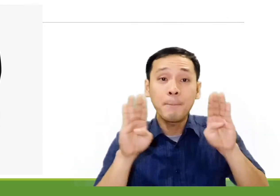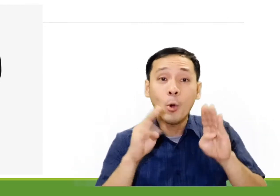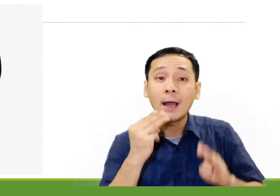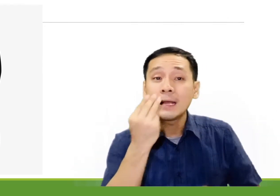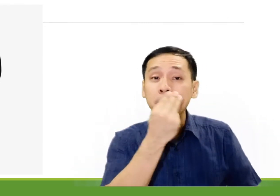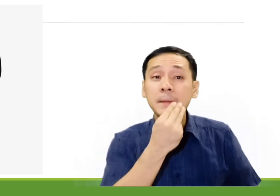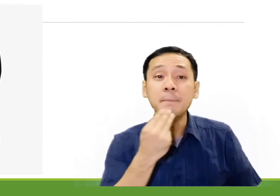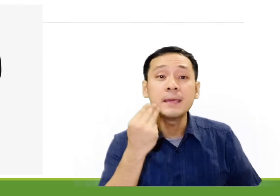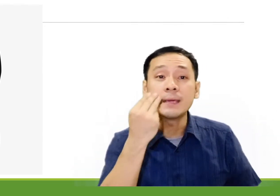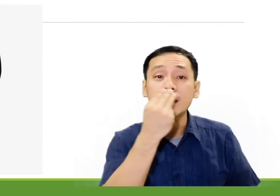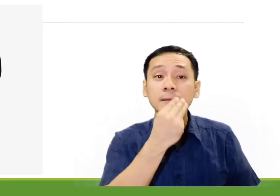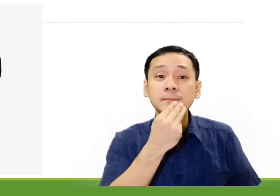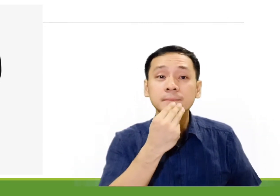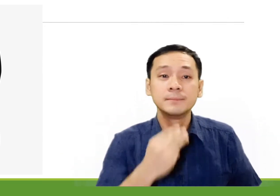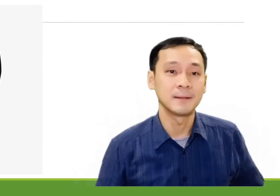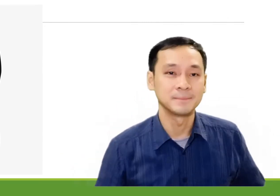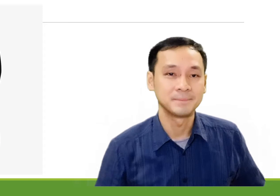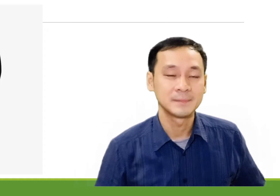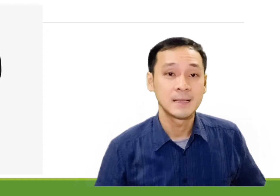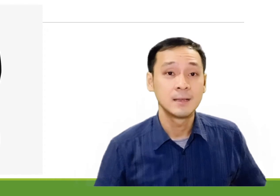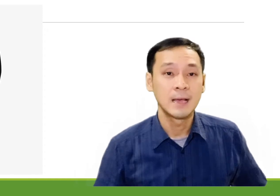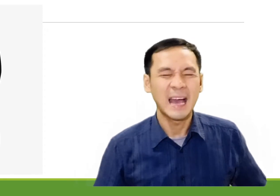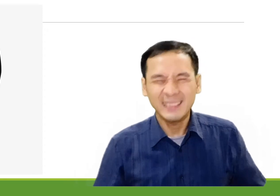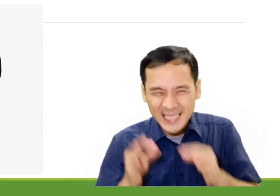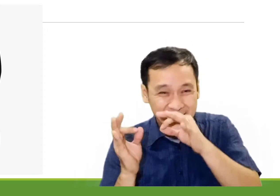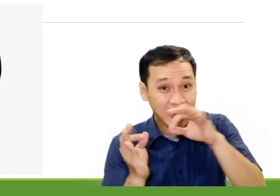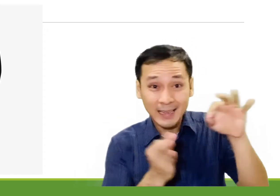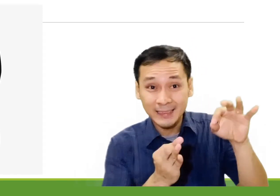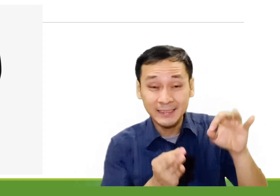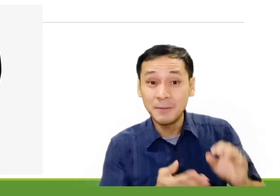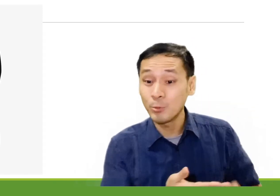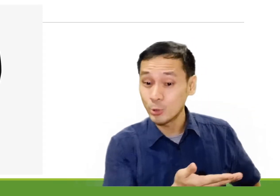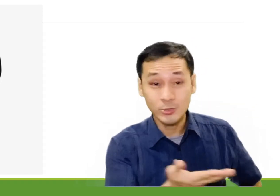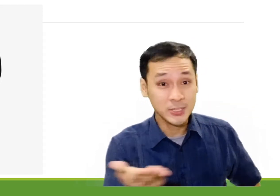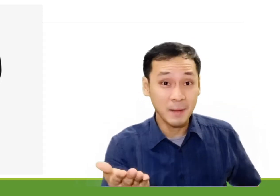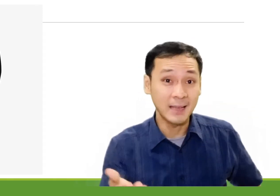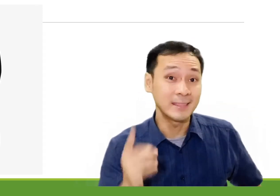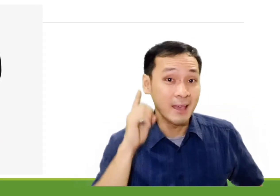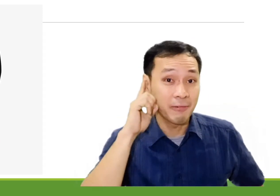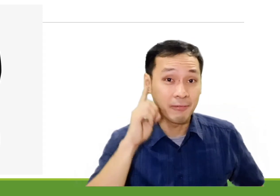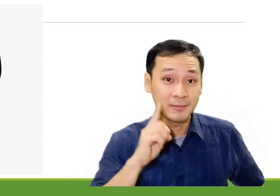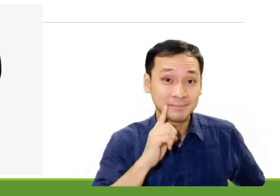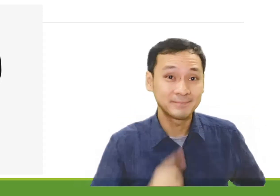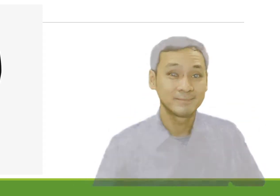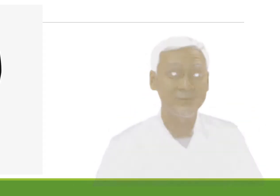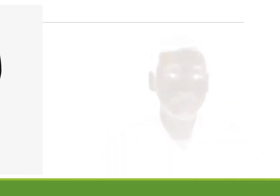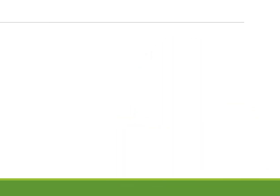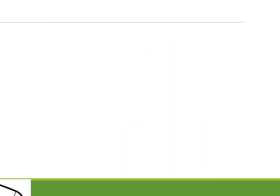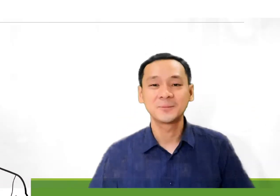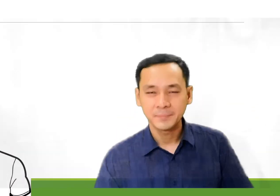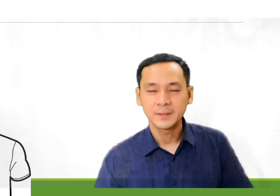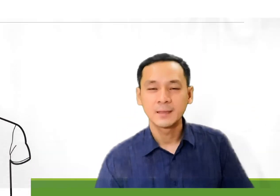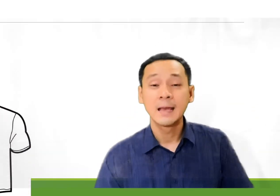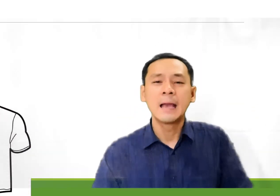makita ang buka ng bibig. At distracting din po yun sa mga deaf.